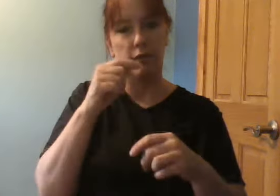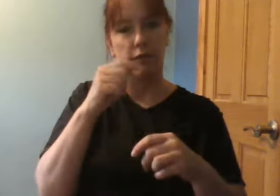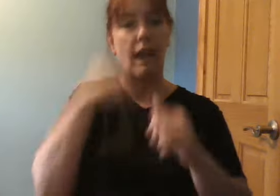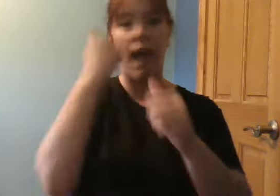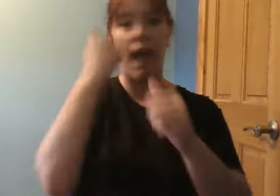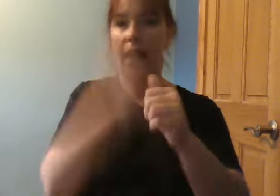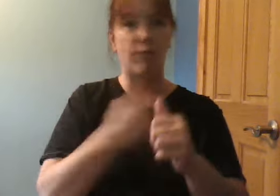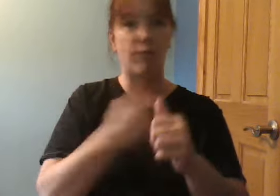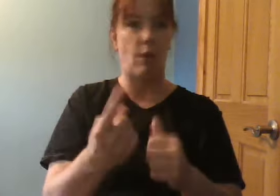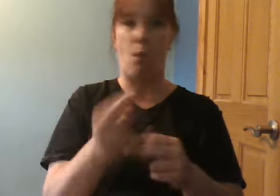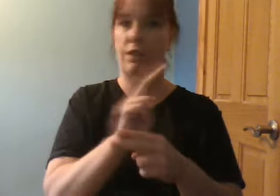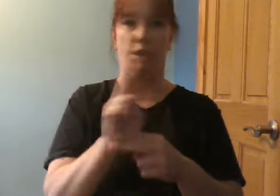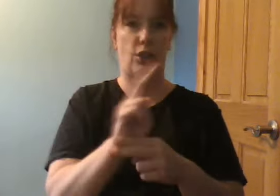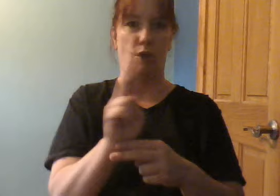do this.